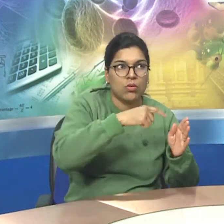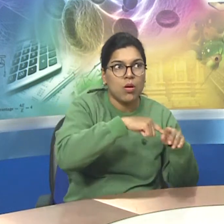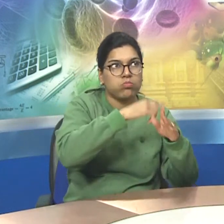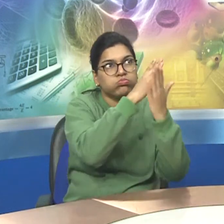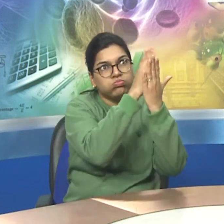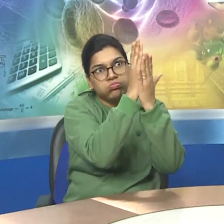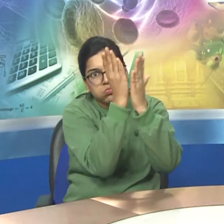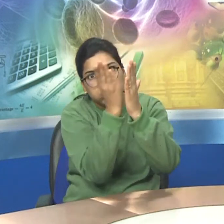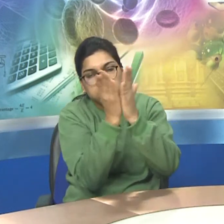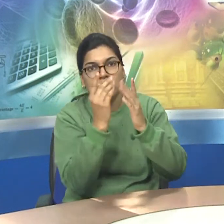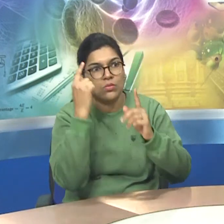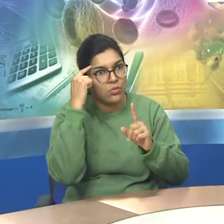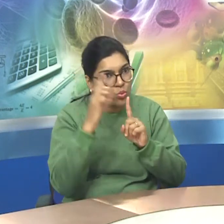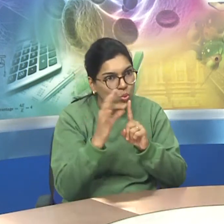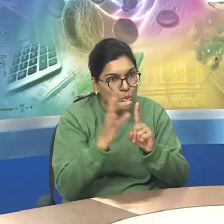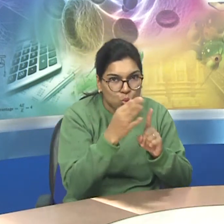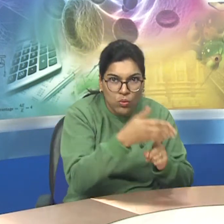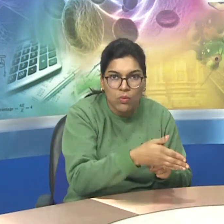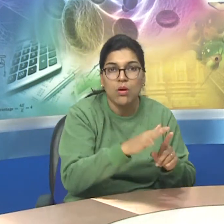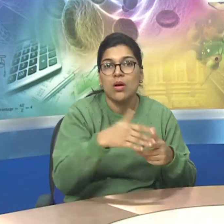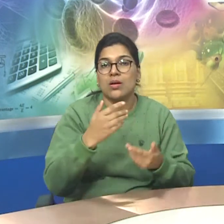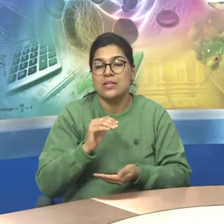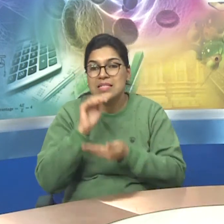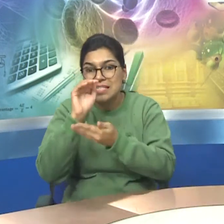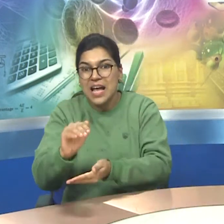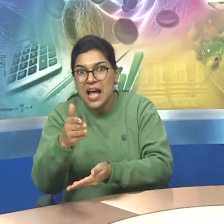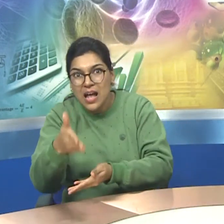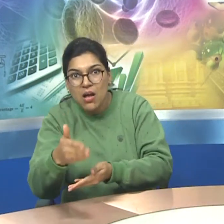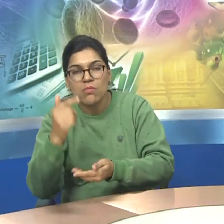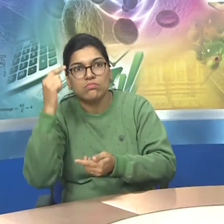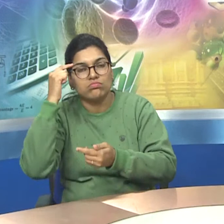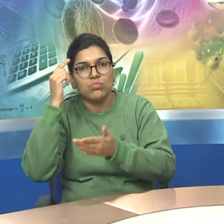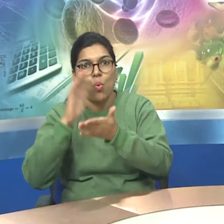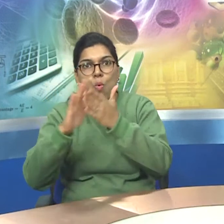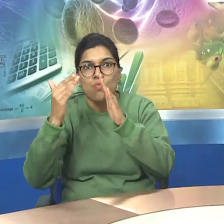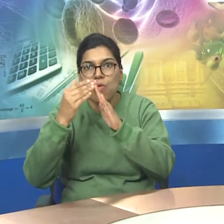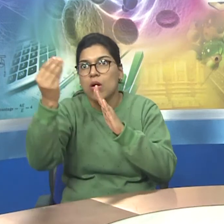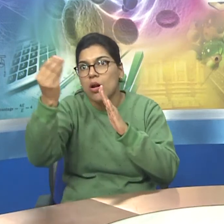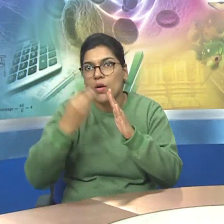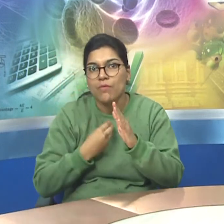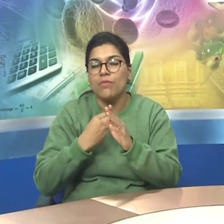and the wife is busy in her kitchen and the child